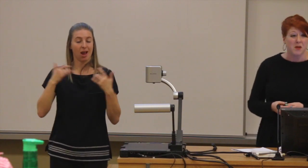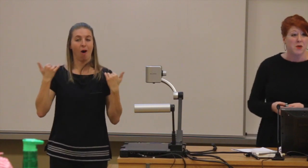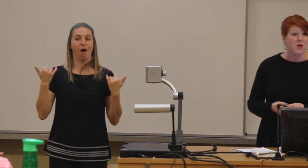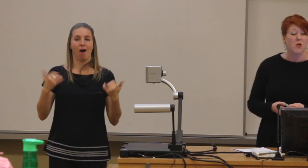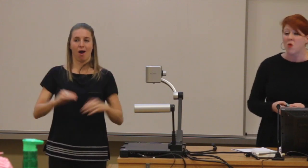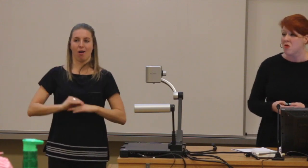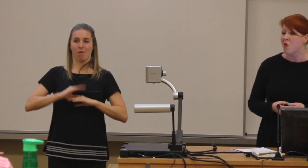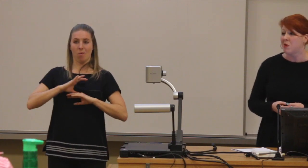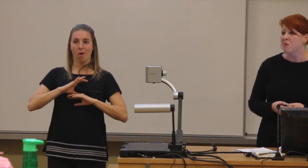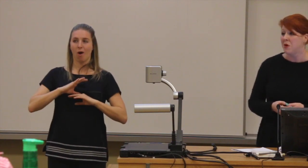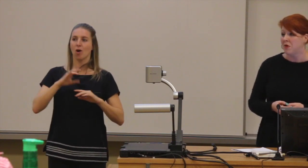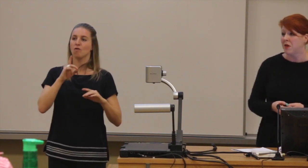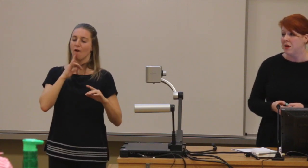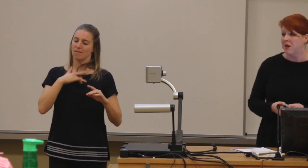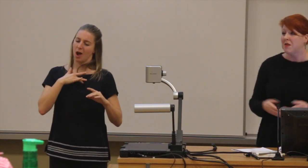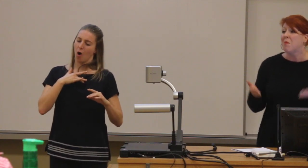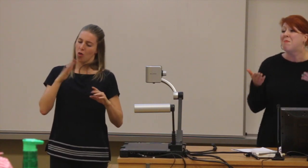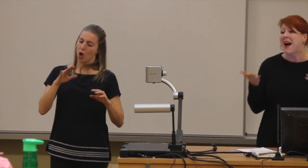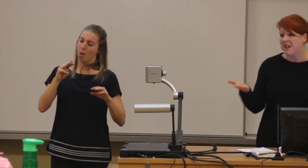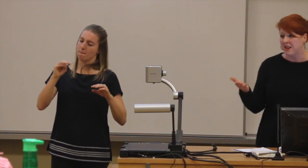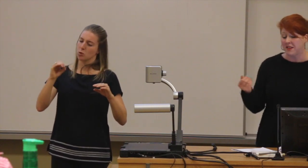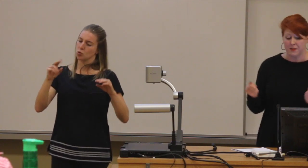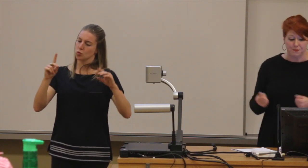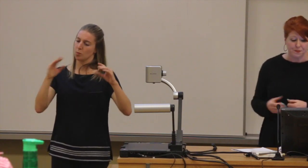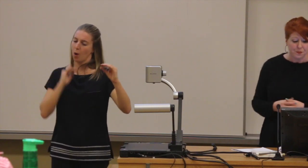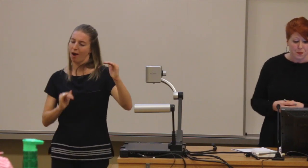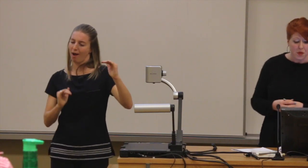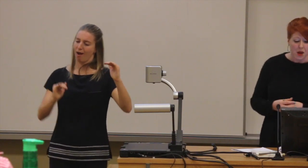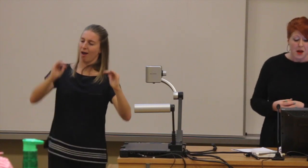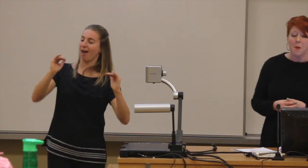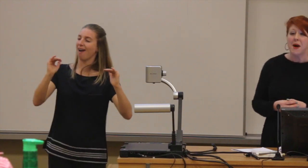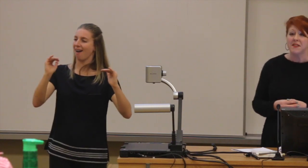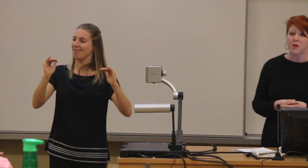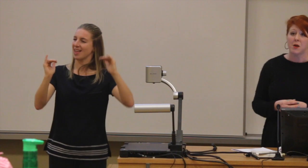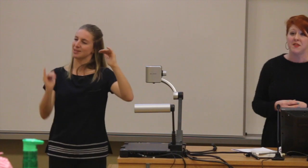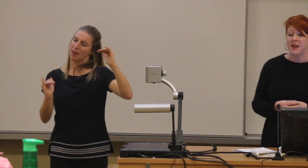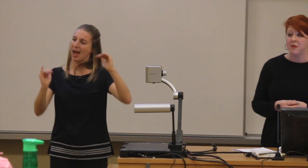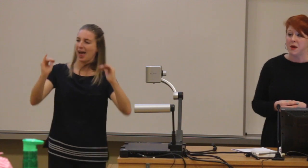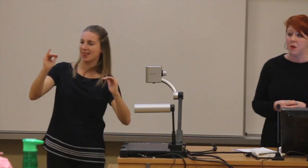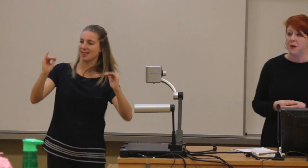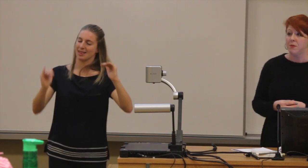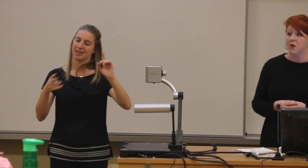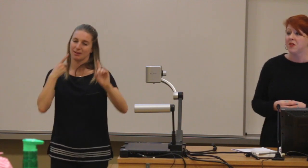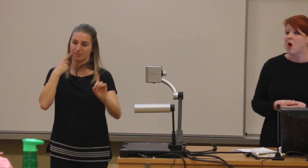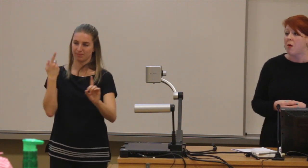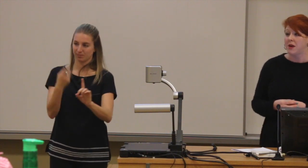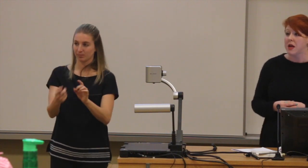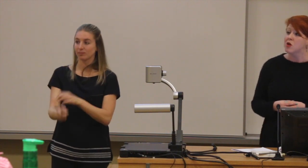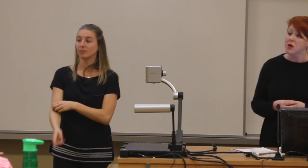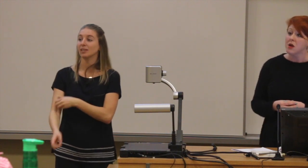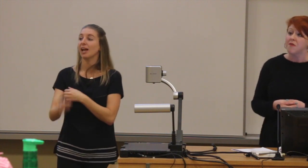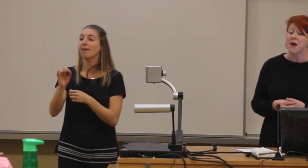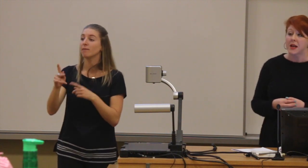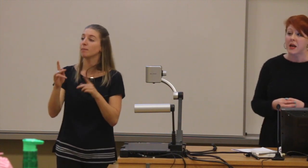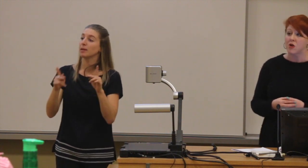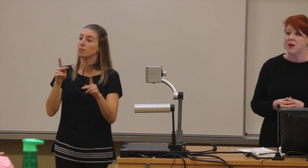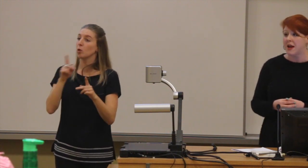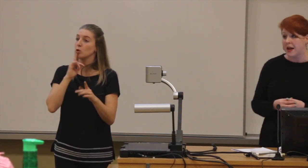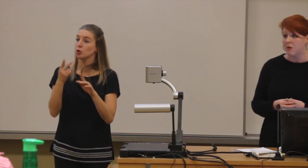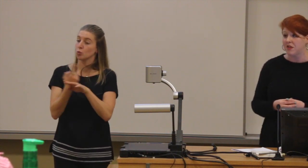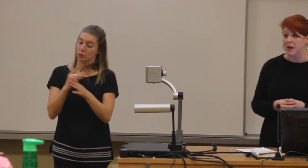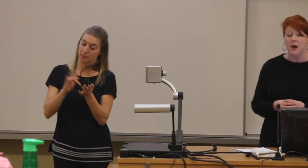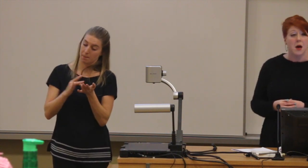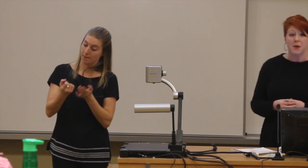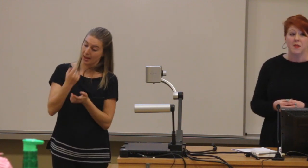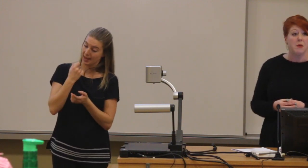be their typical or normal mood. Balance. The best outcomes tend to be when people use a combination of medication